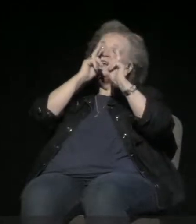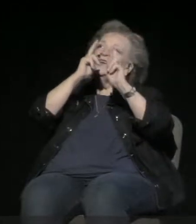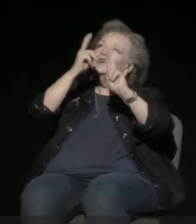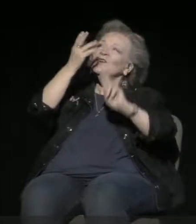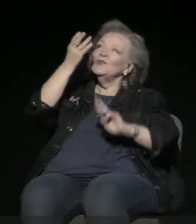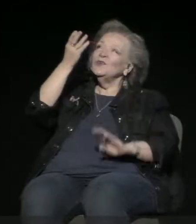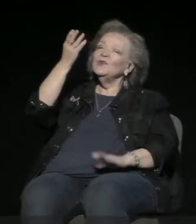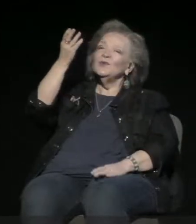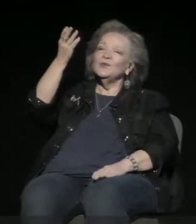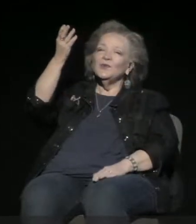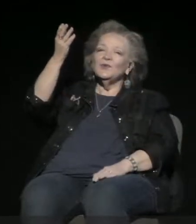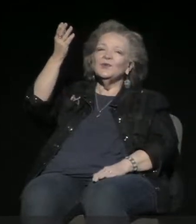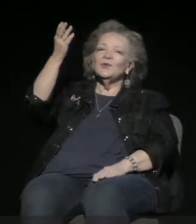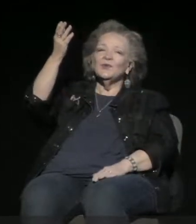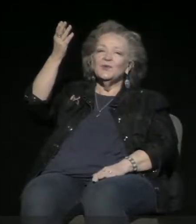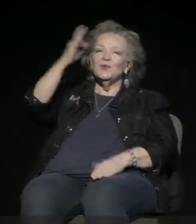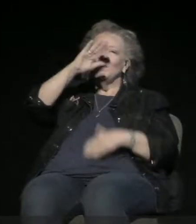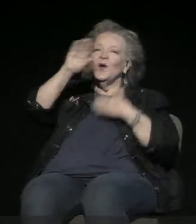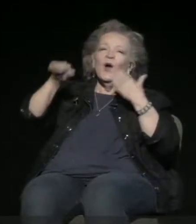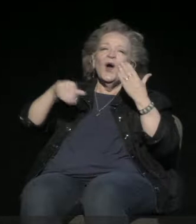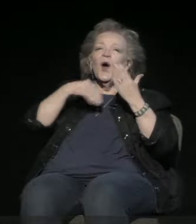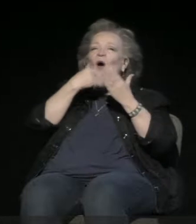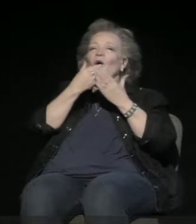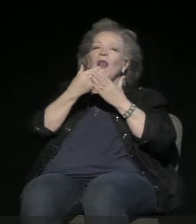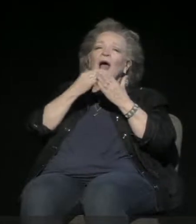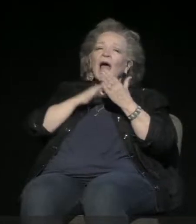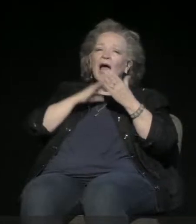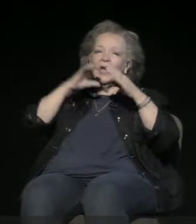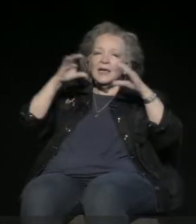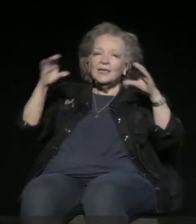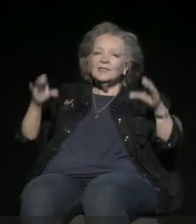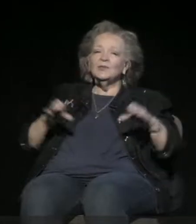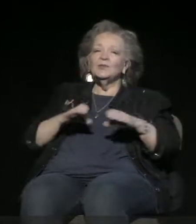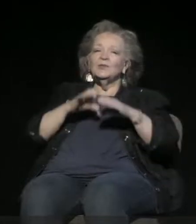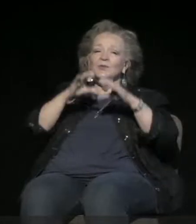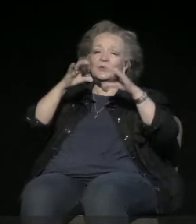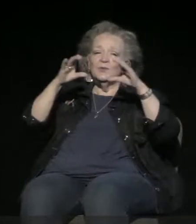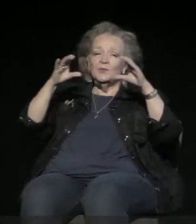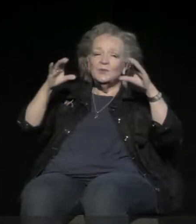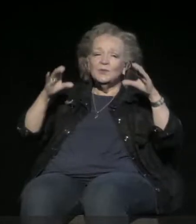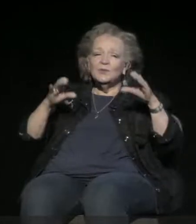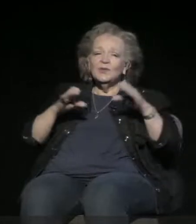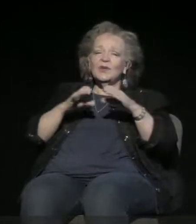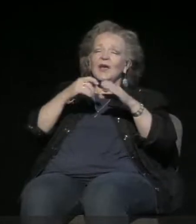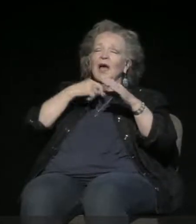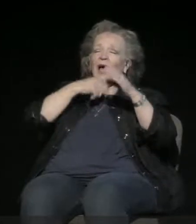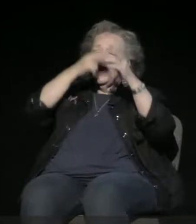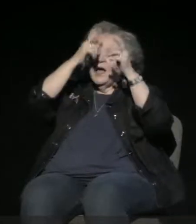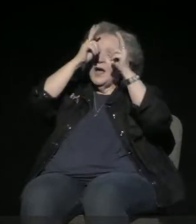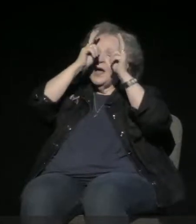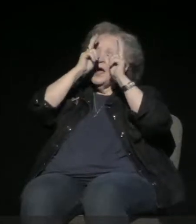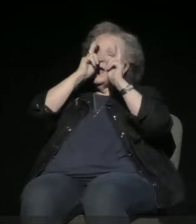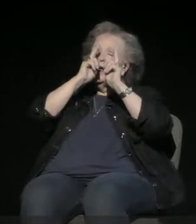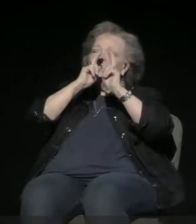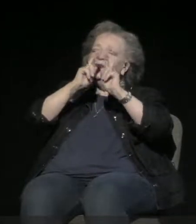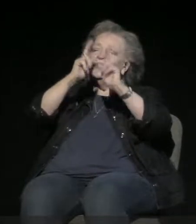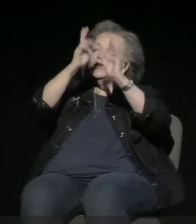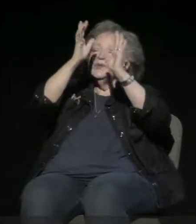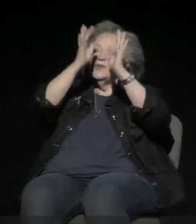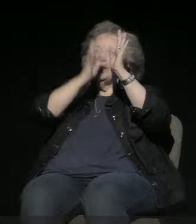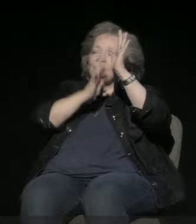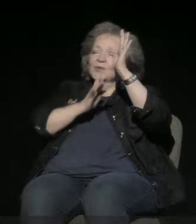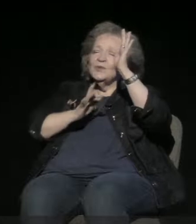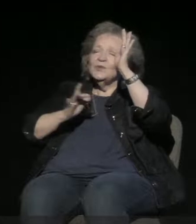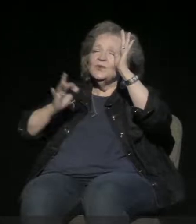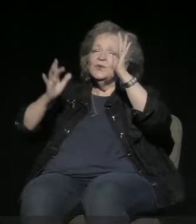honor you In all I do In all I do I honor